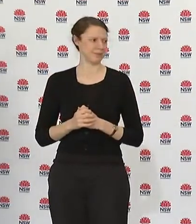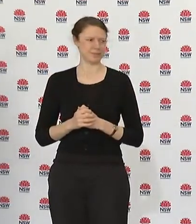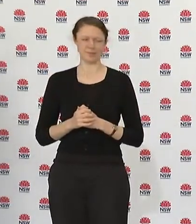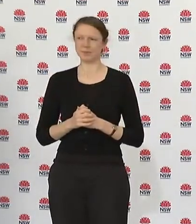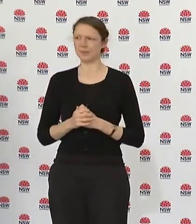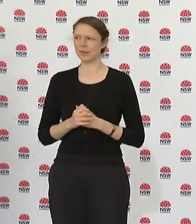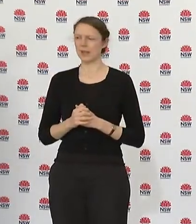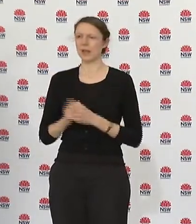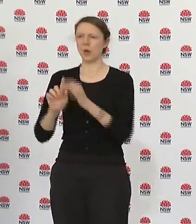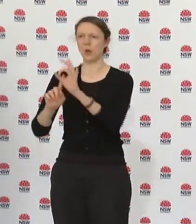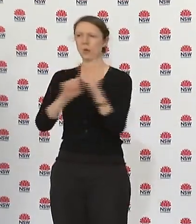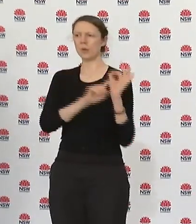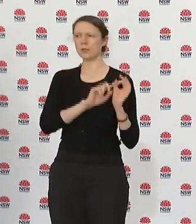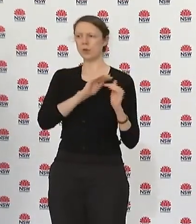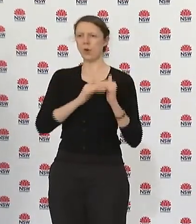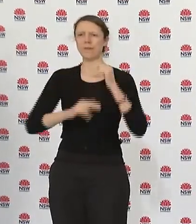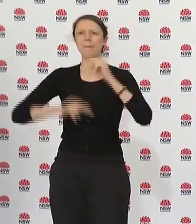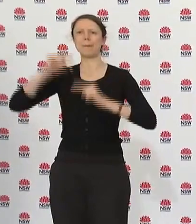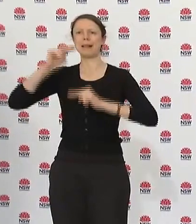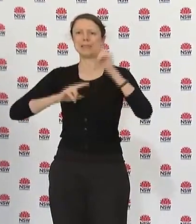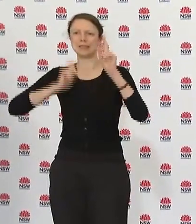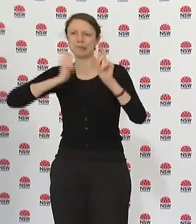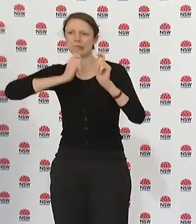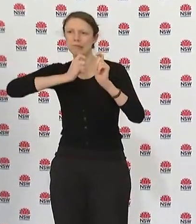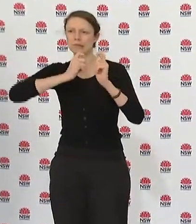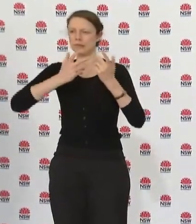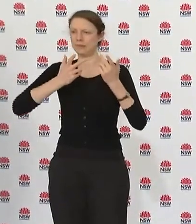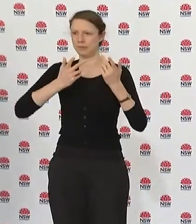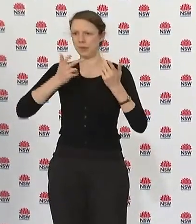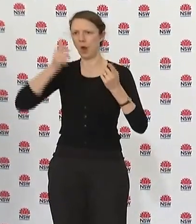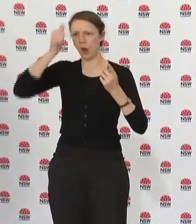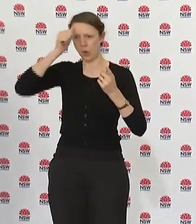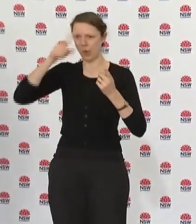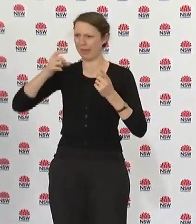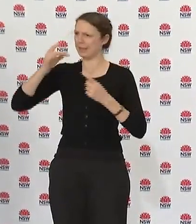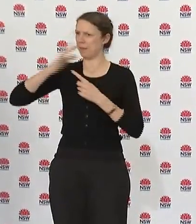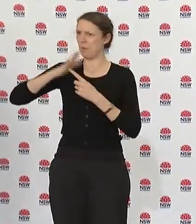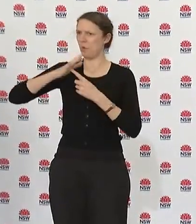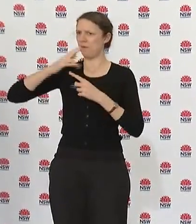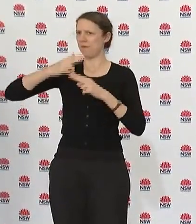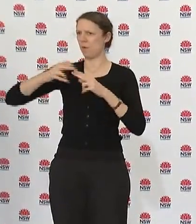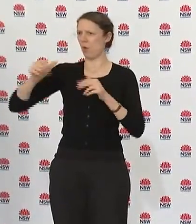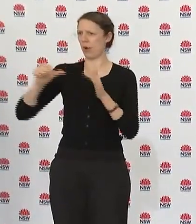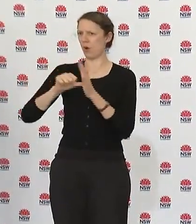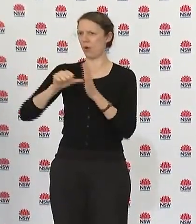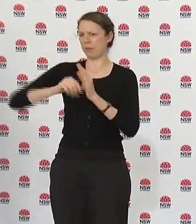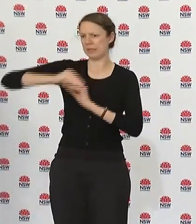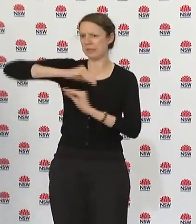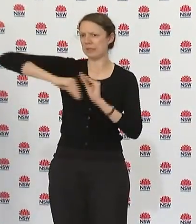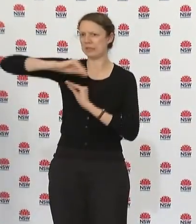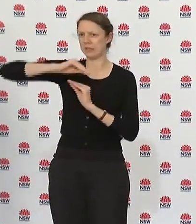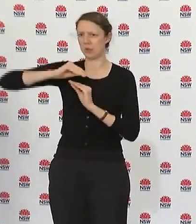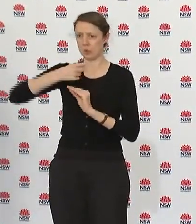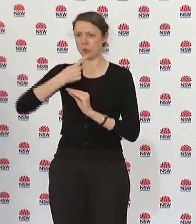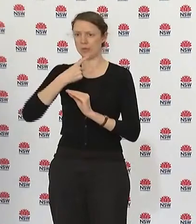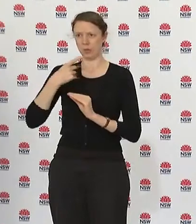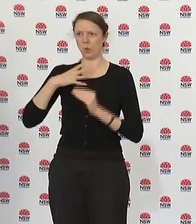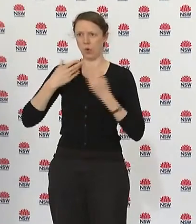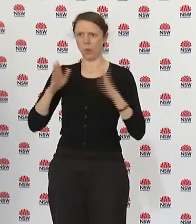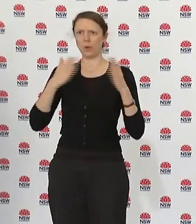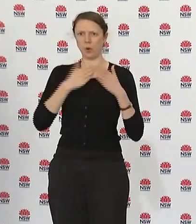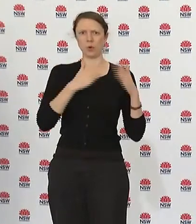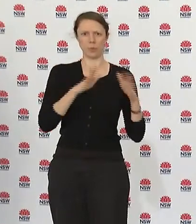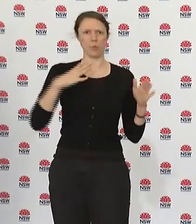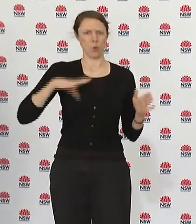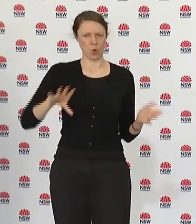I know it's an important part of the economy, and you said you wanted to open it again, but how can you possibly do that and